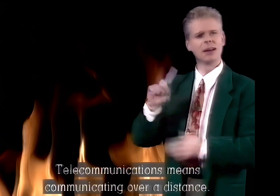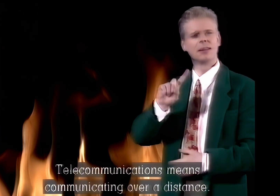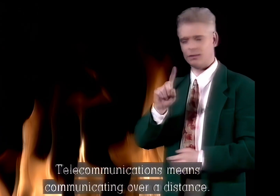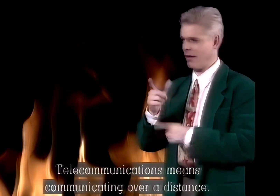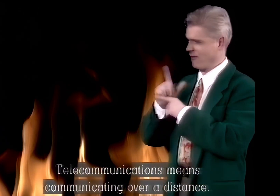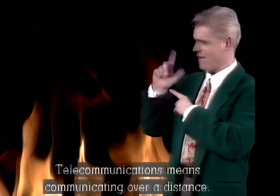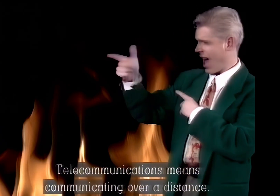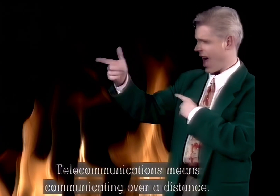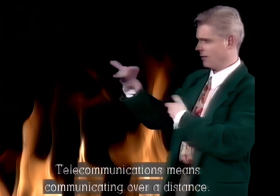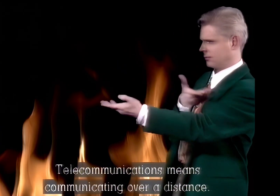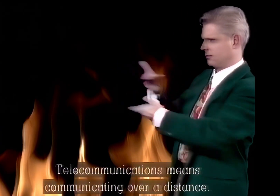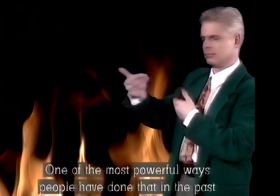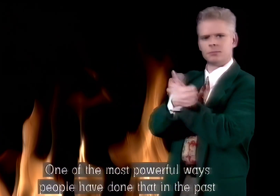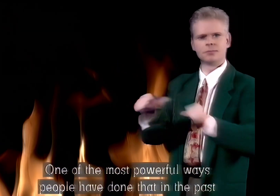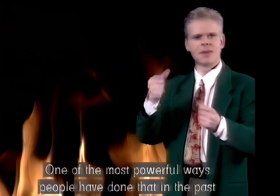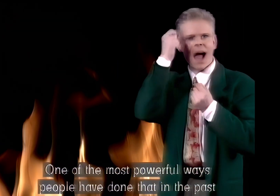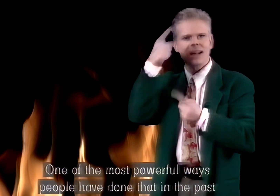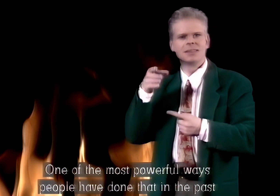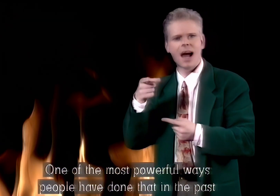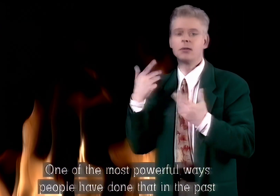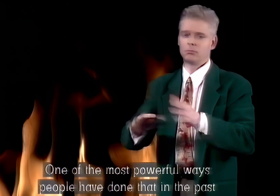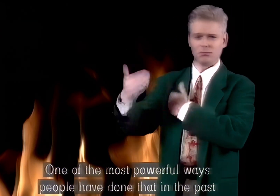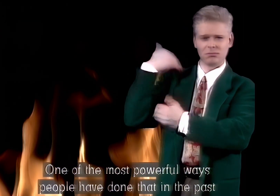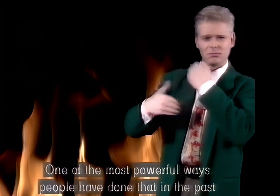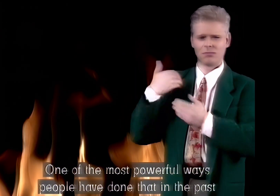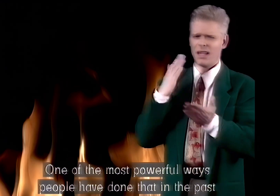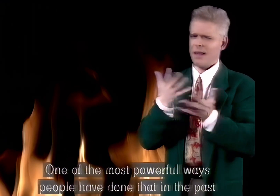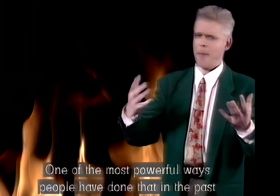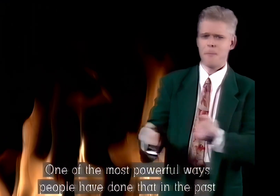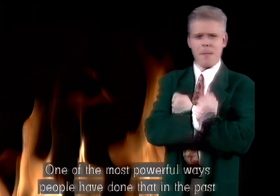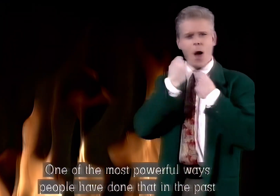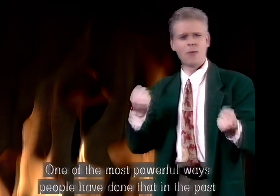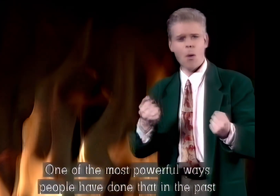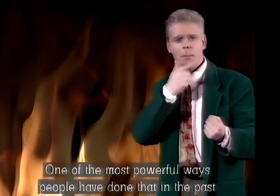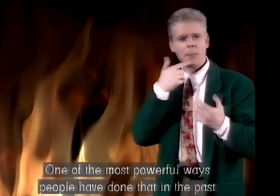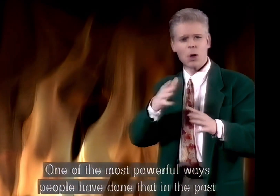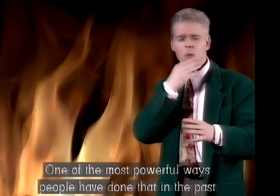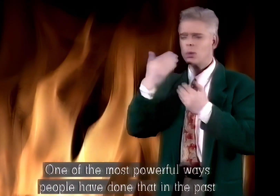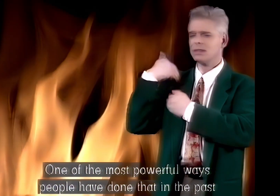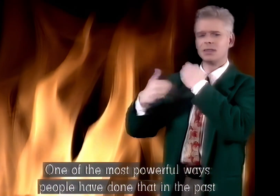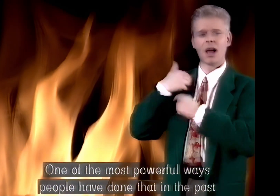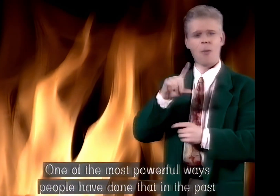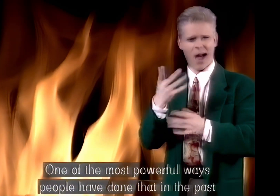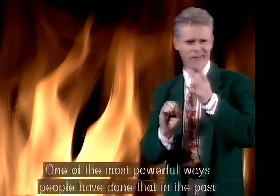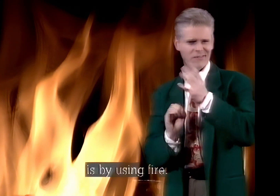Telecommunications means communicating over a distance. One of the most powerful ways people have done that in the past is by using